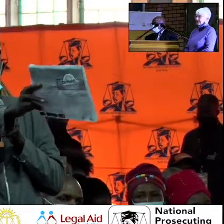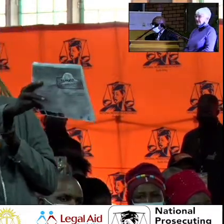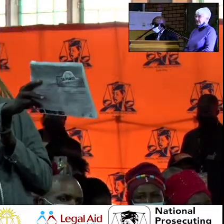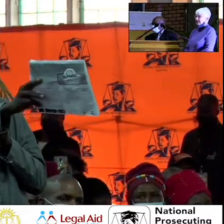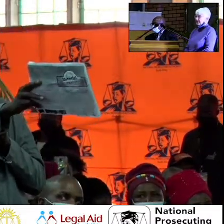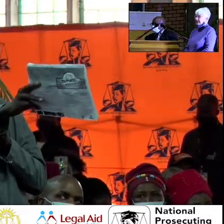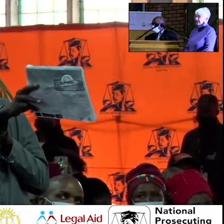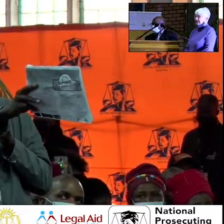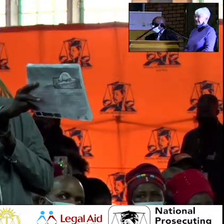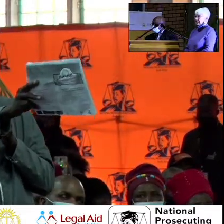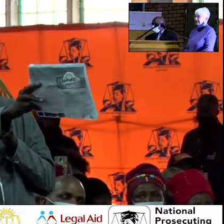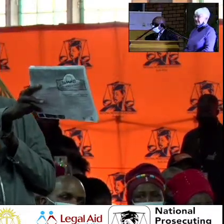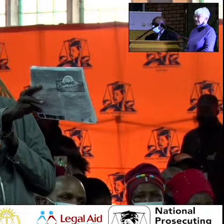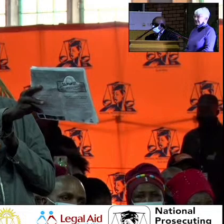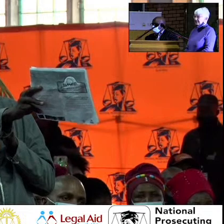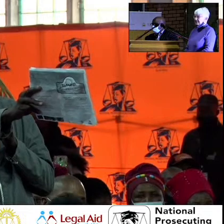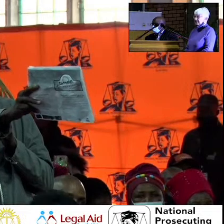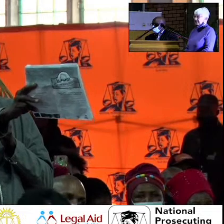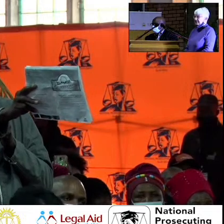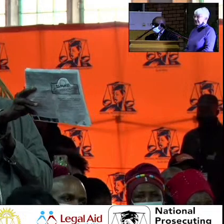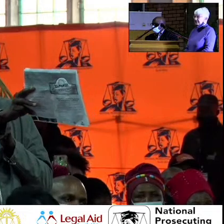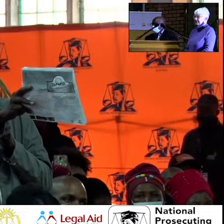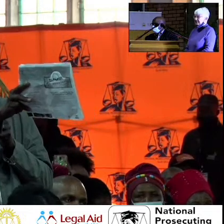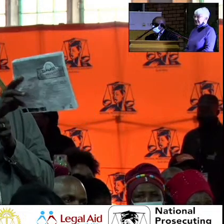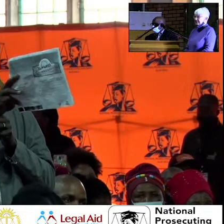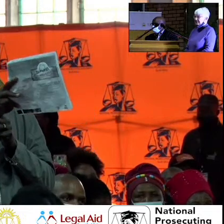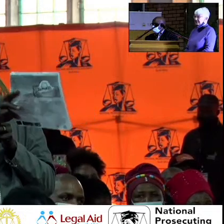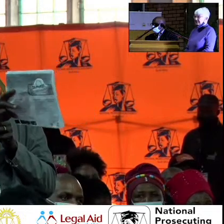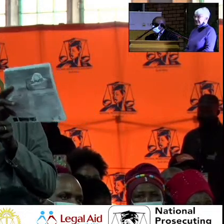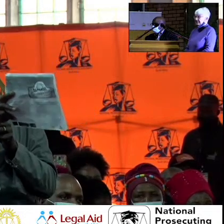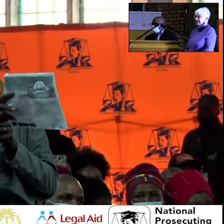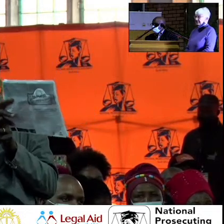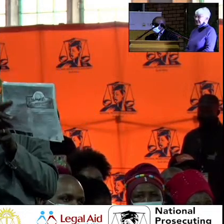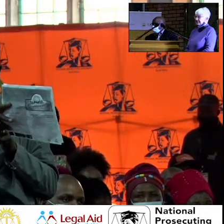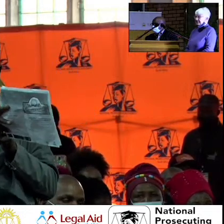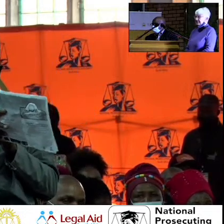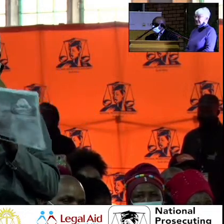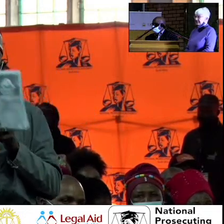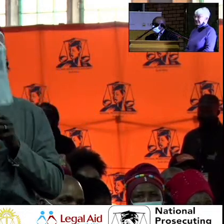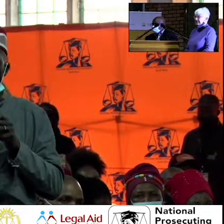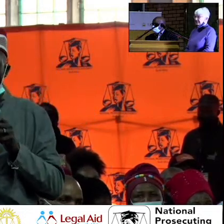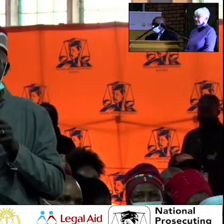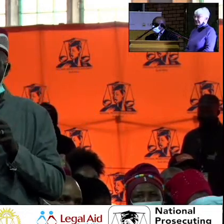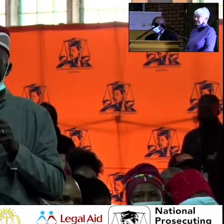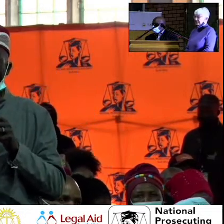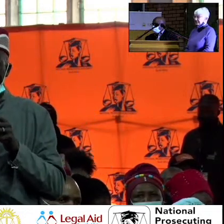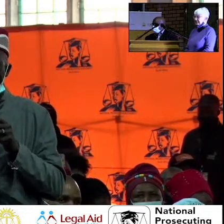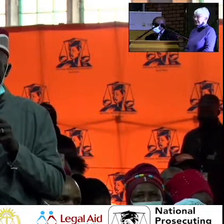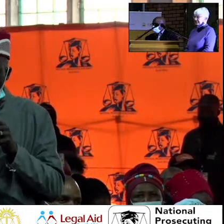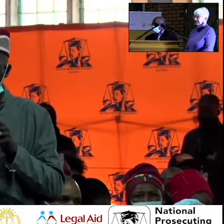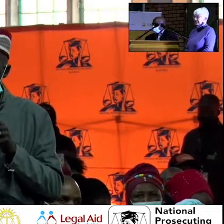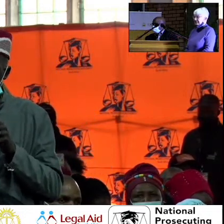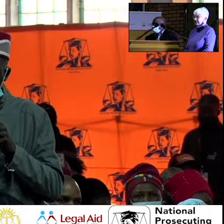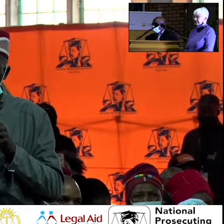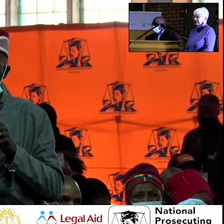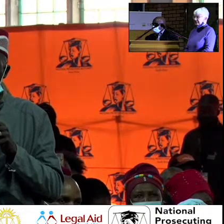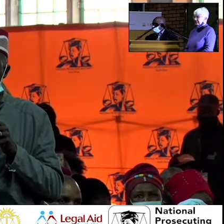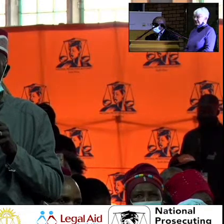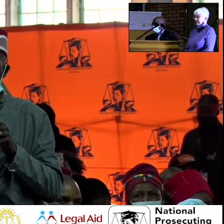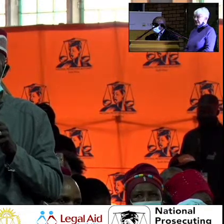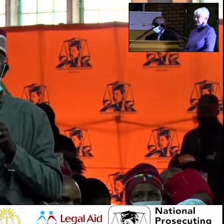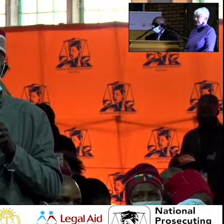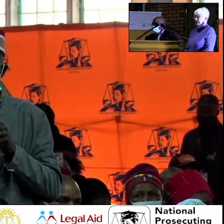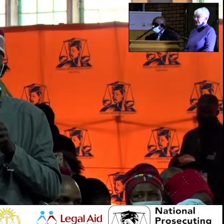In your logo 2022-23, the year of the community, make that the rerach, not a joke.